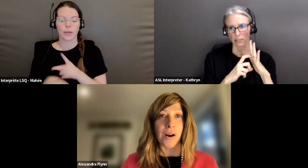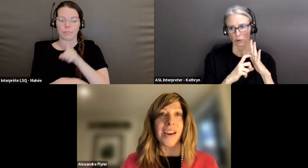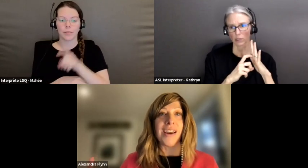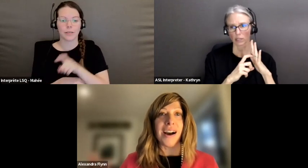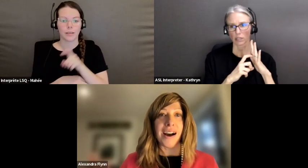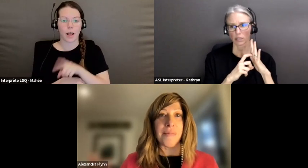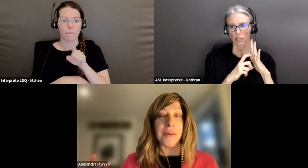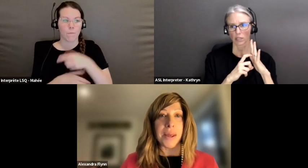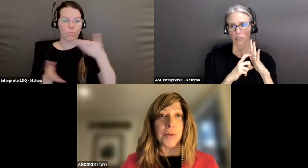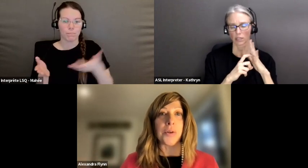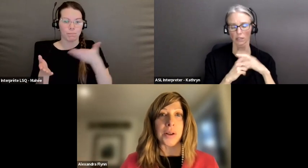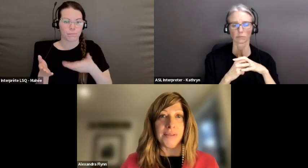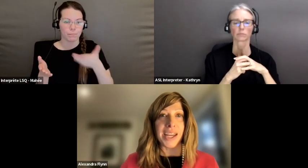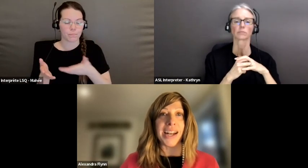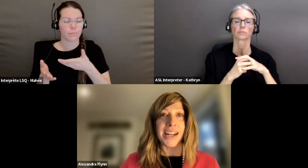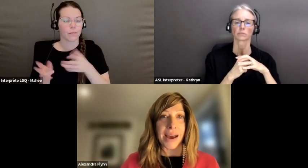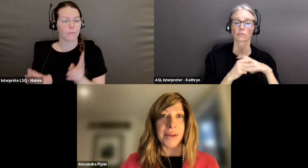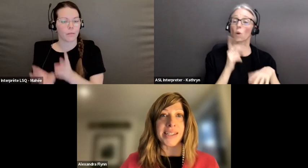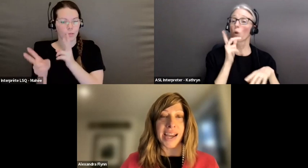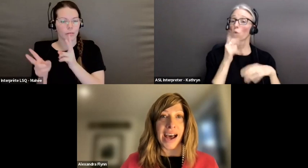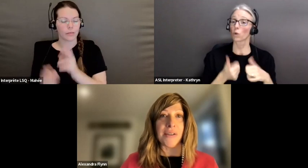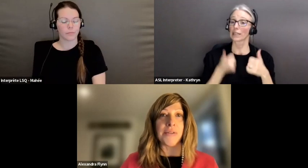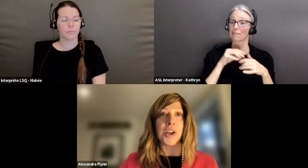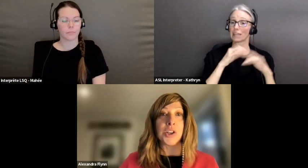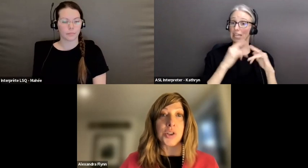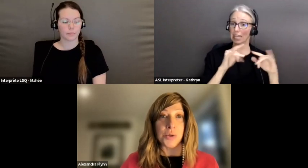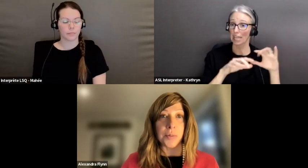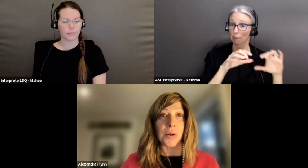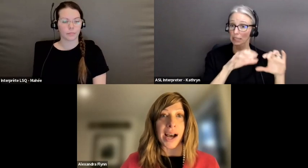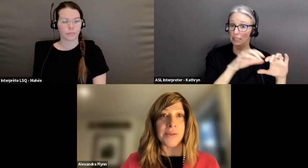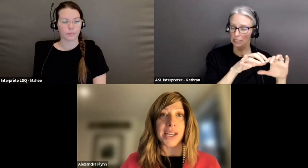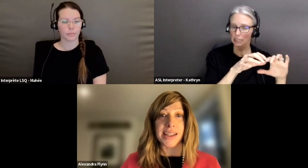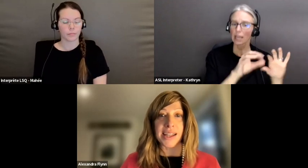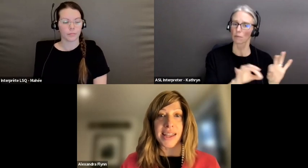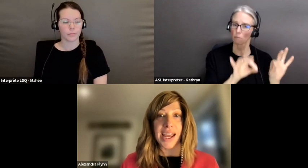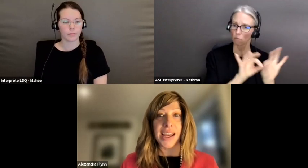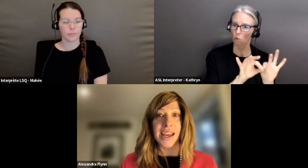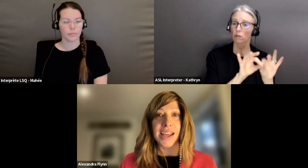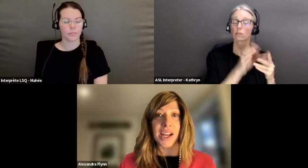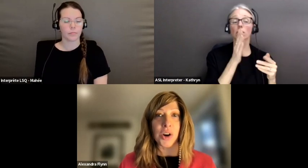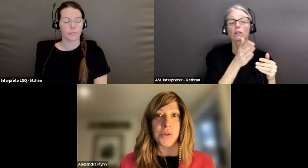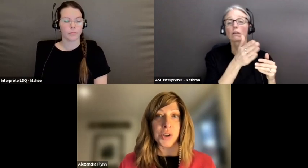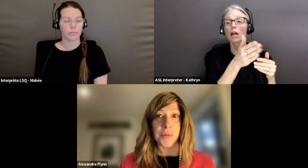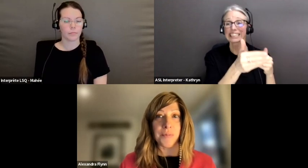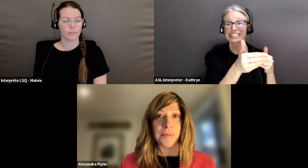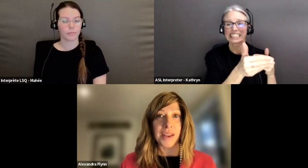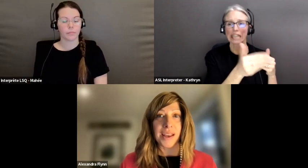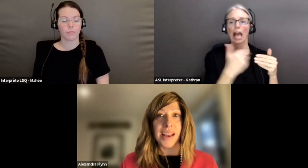for people who are living in encampments to have suitable housing that they can go